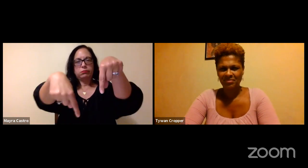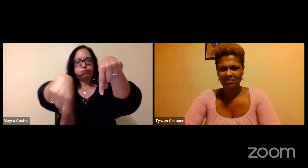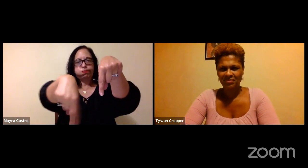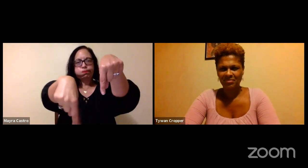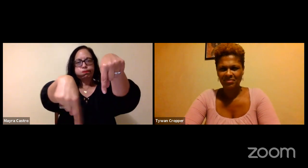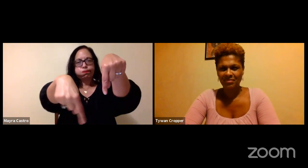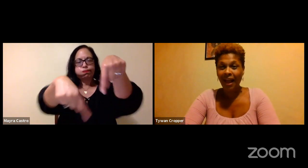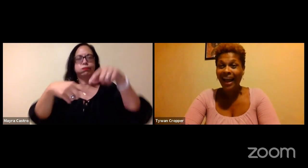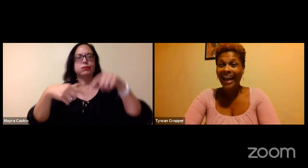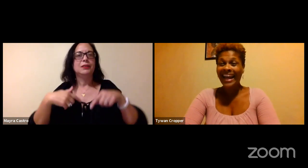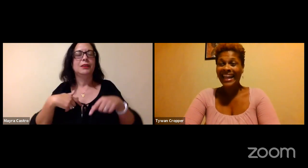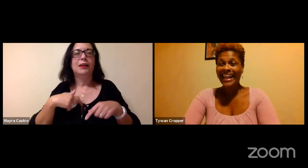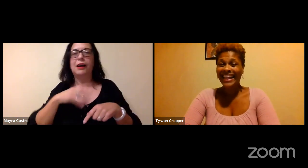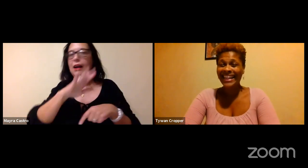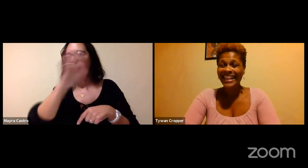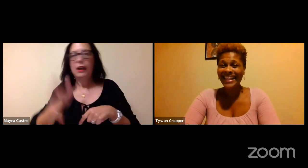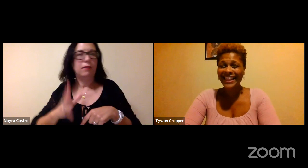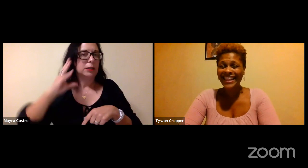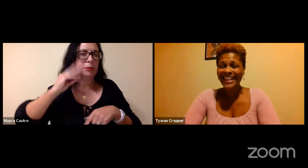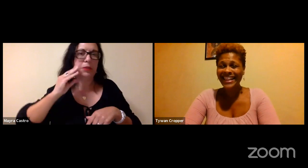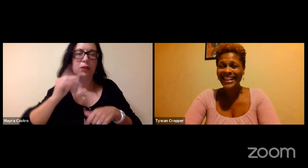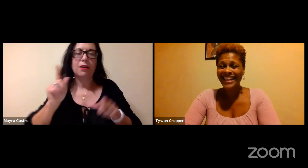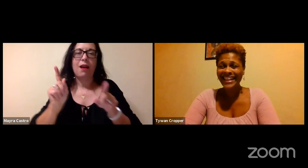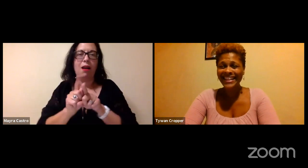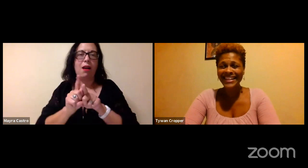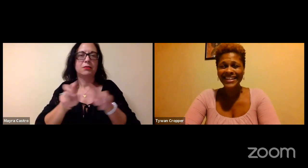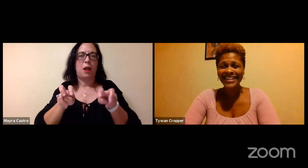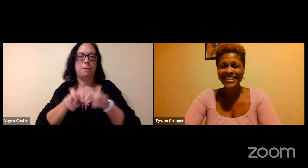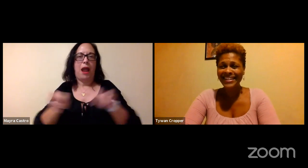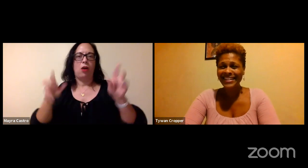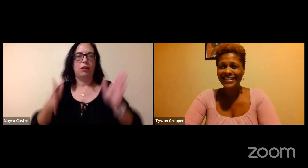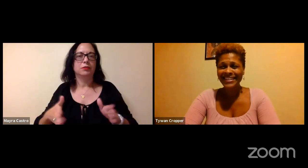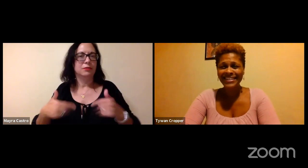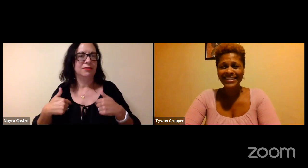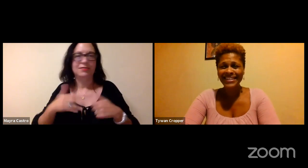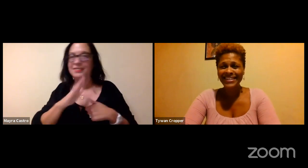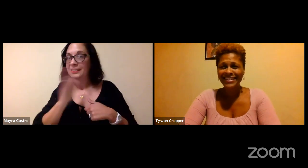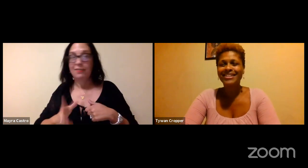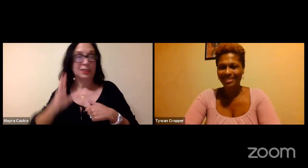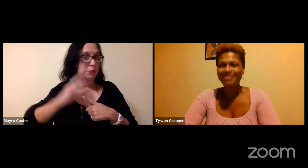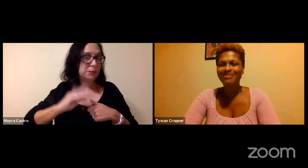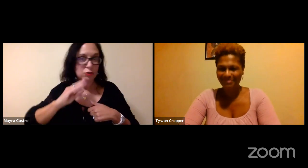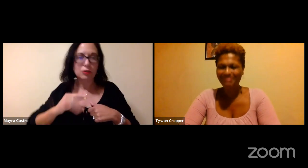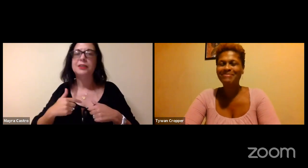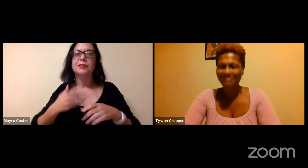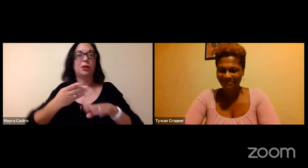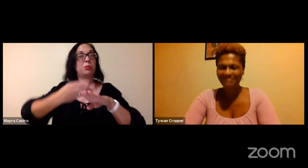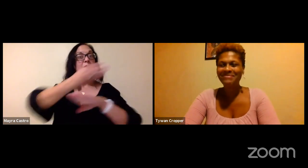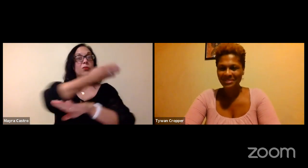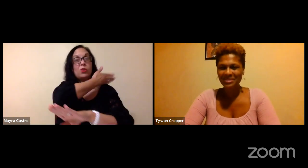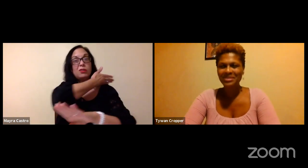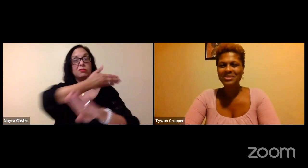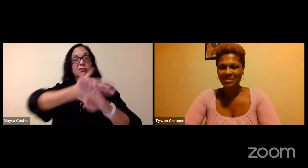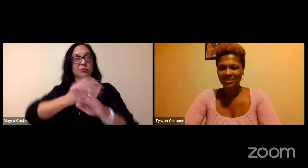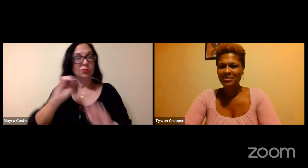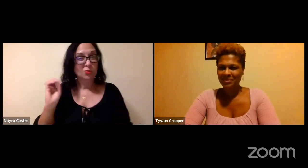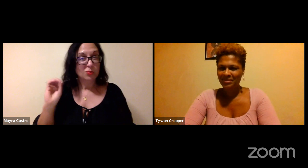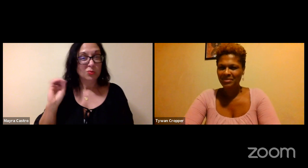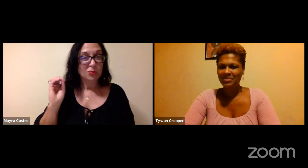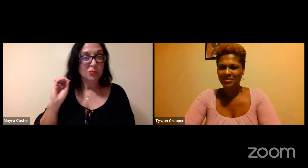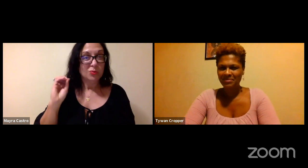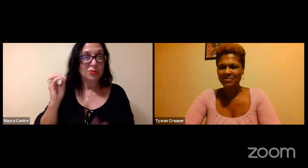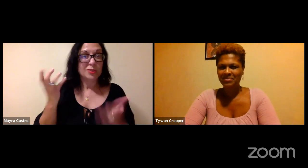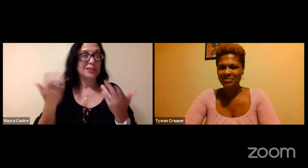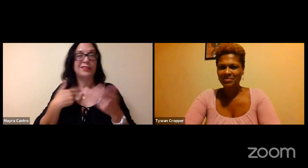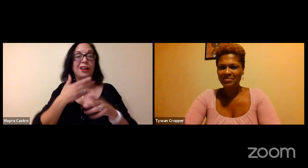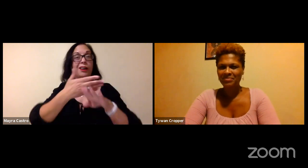And John said, you know what, you got to go, Mayra. And I'm like, I'm shaking in my boots. I said, nah, I don't think so. And he said, and